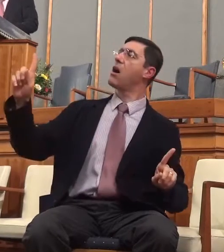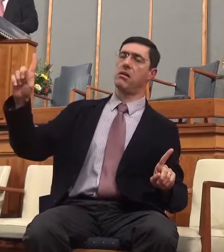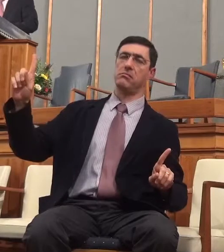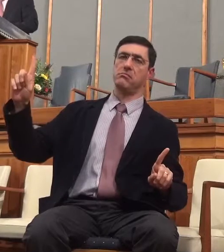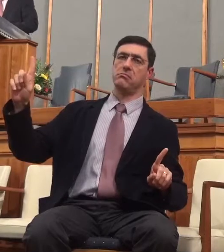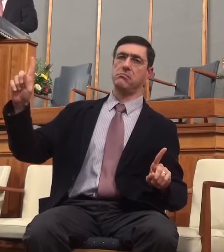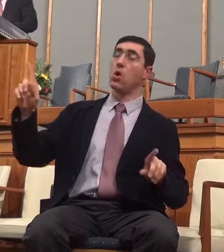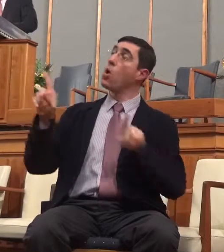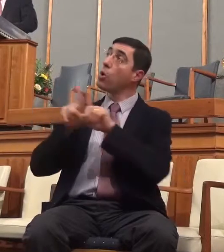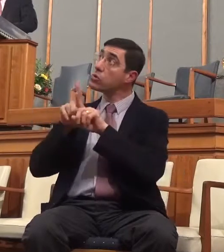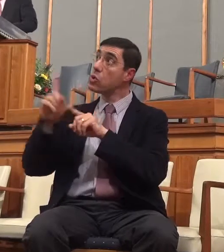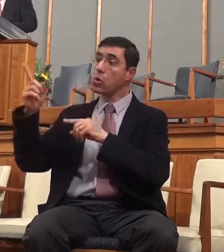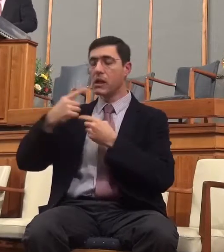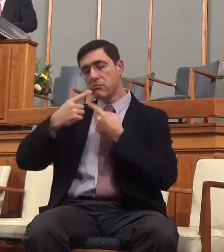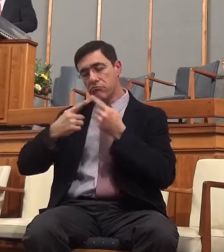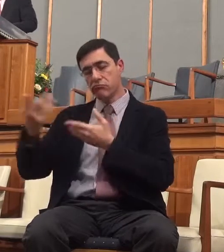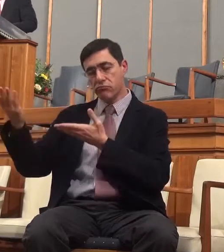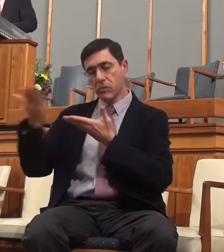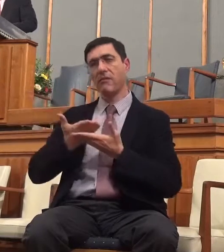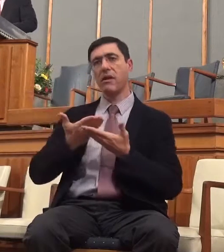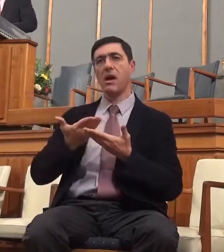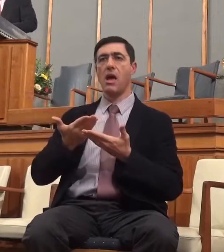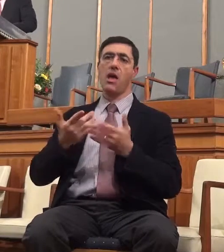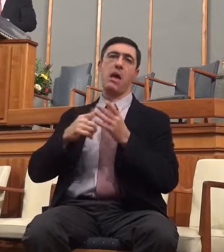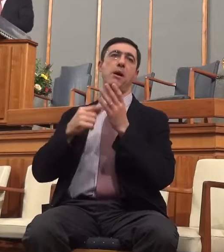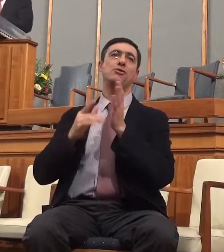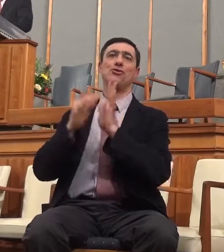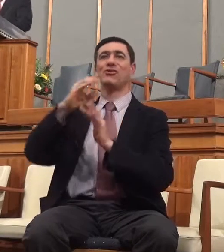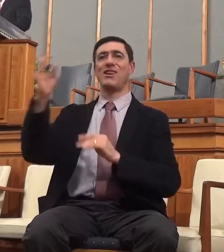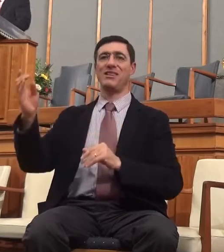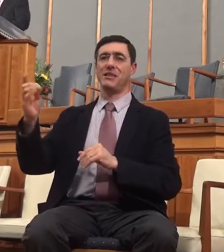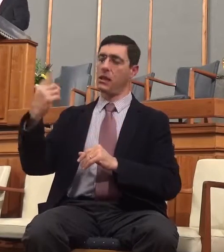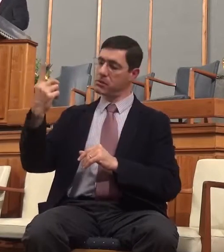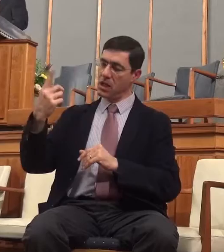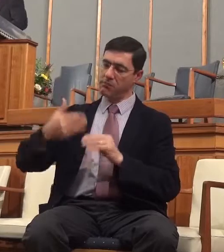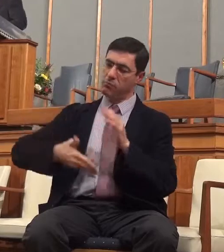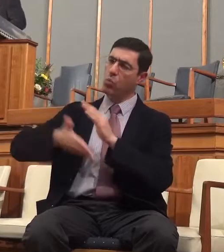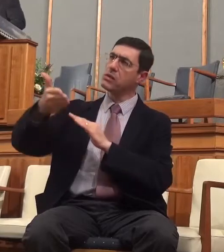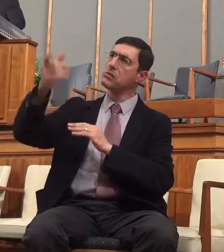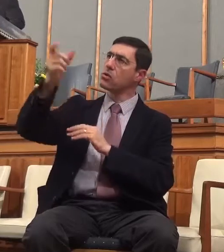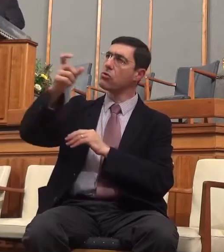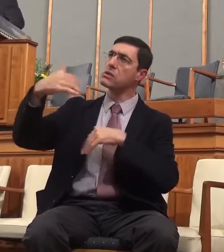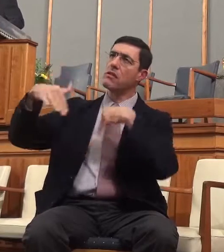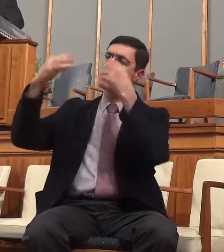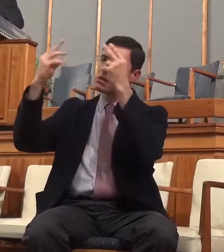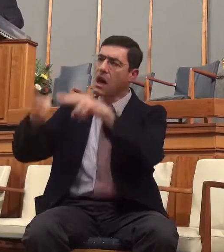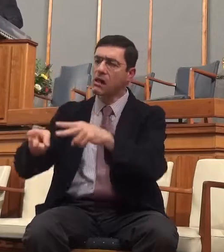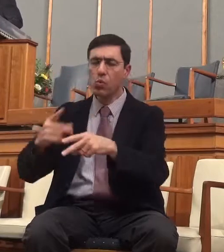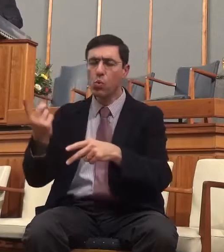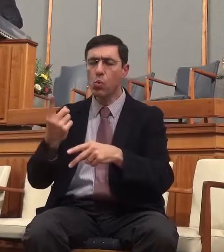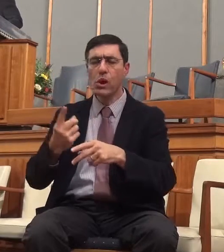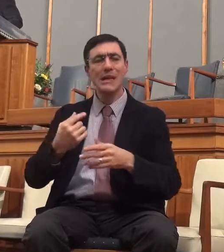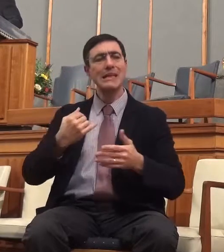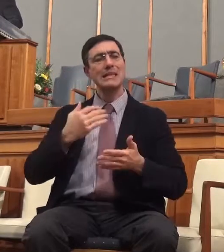and died in amazing love for needy sinners, about conversion, what He does in our lives when